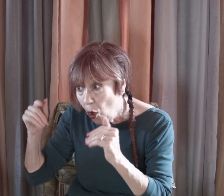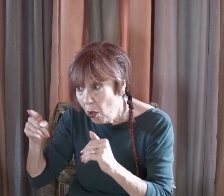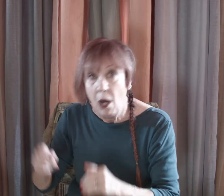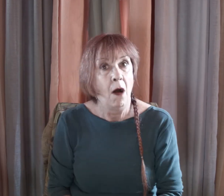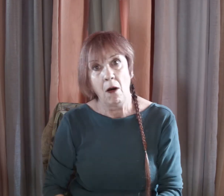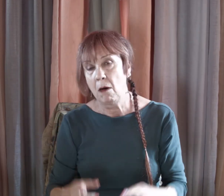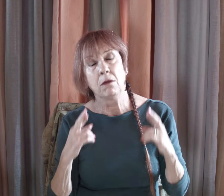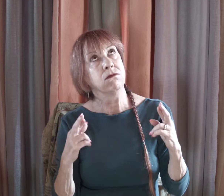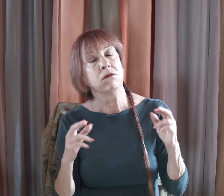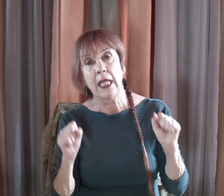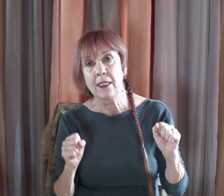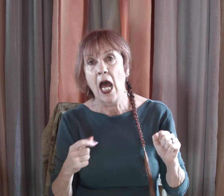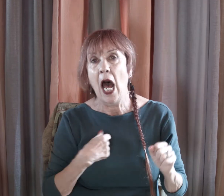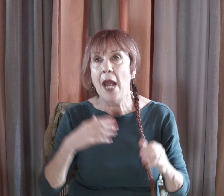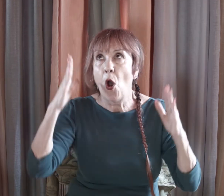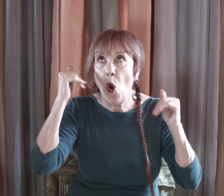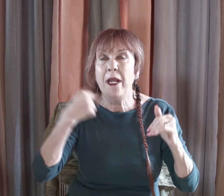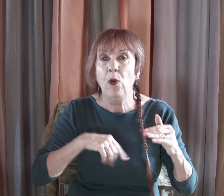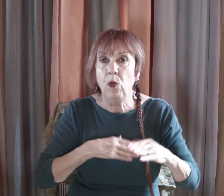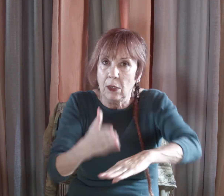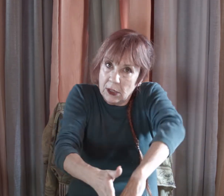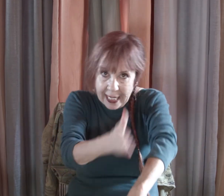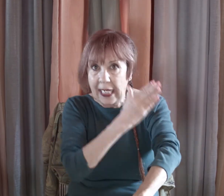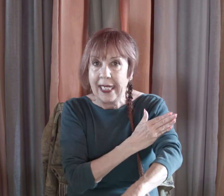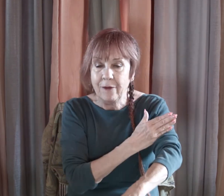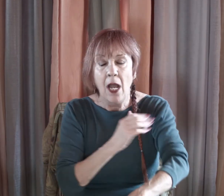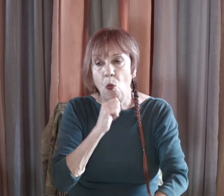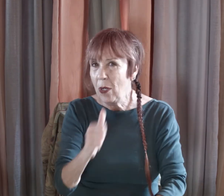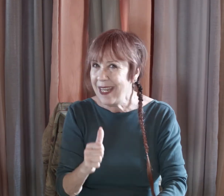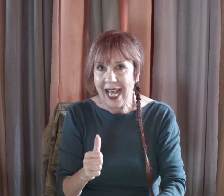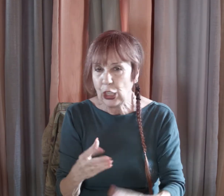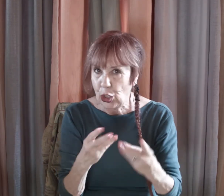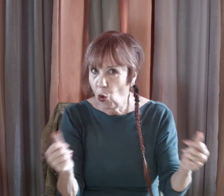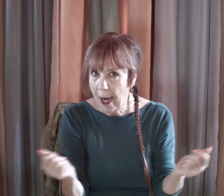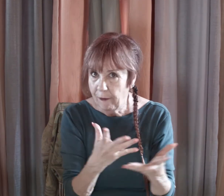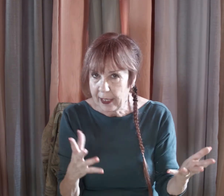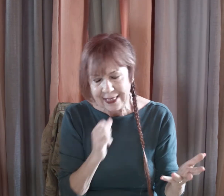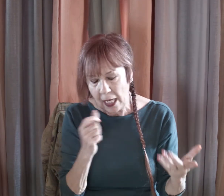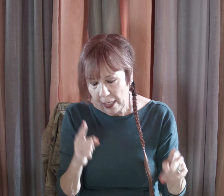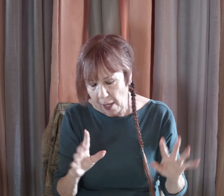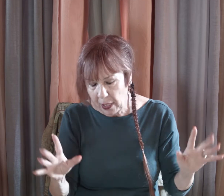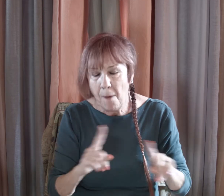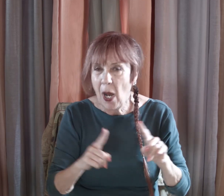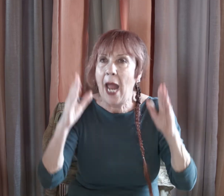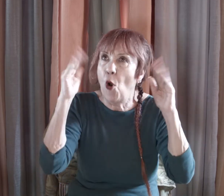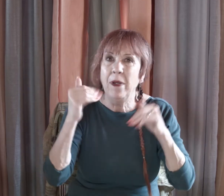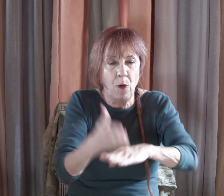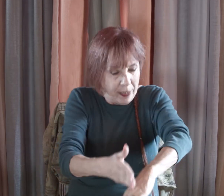I'm hopeful that we will take a leap. I'm not hopeful that we'll cure everything, because it ain't going to happen that way. But I'm hopeful